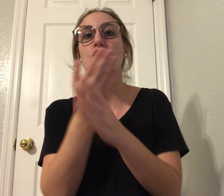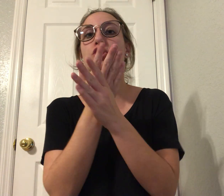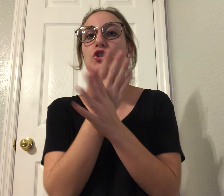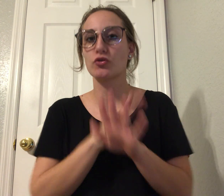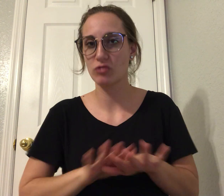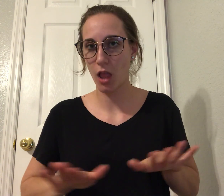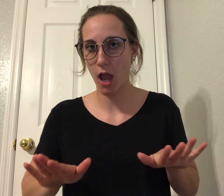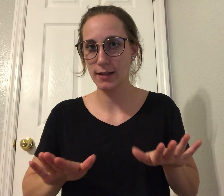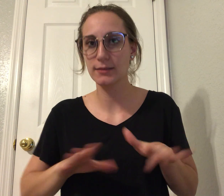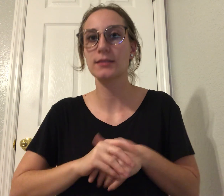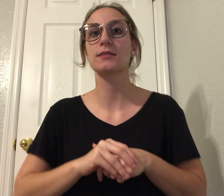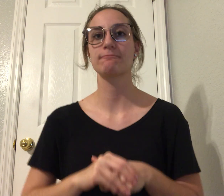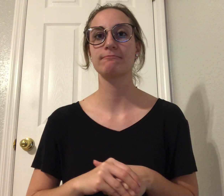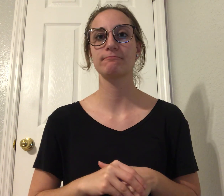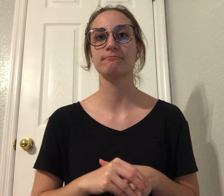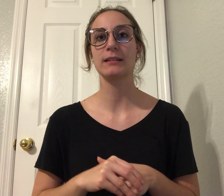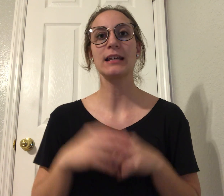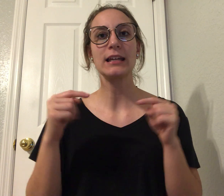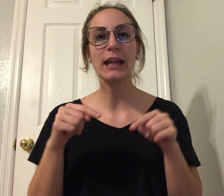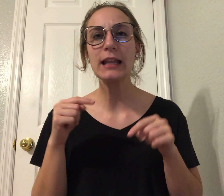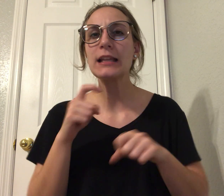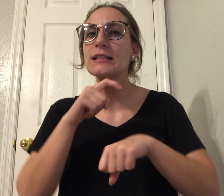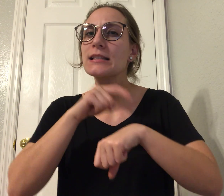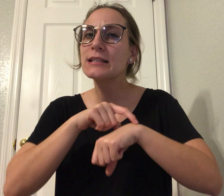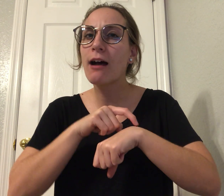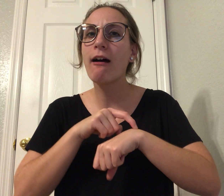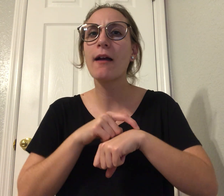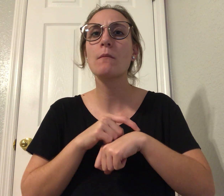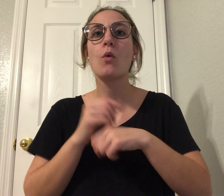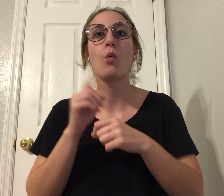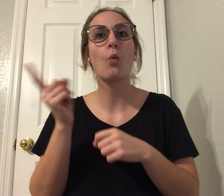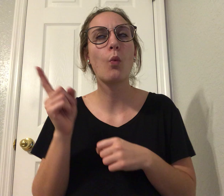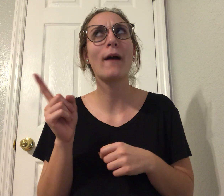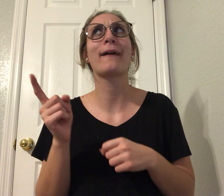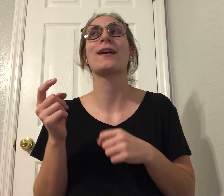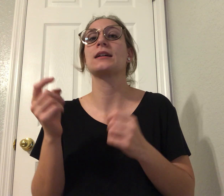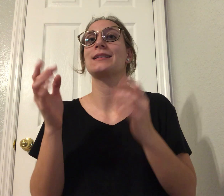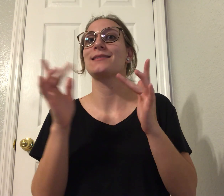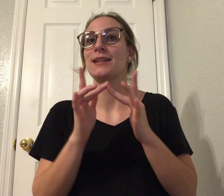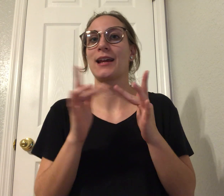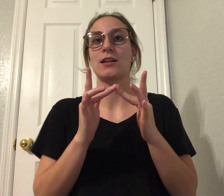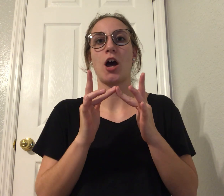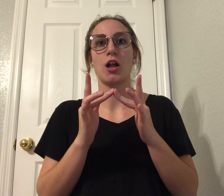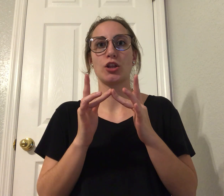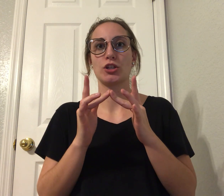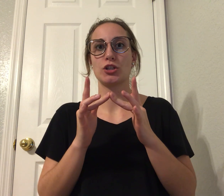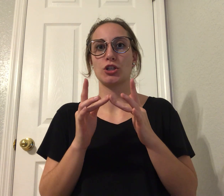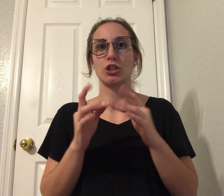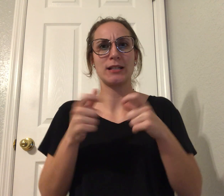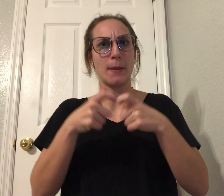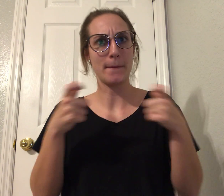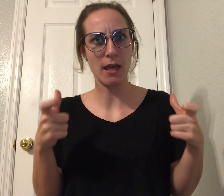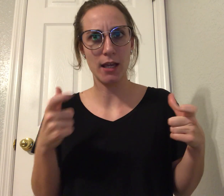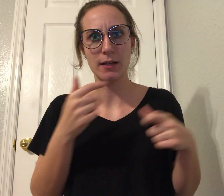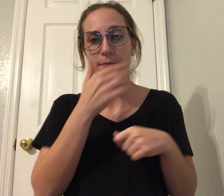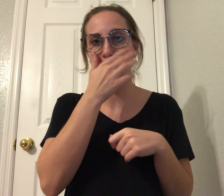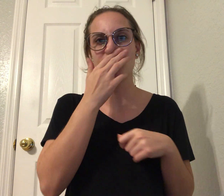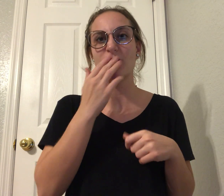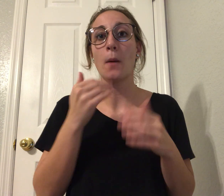technology and just stimulus. Right before bed, awesome time to do it. So it